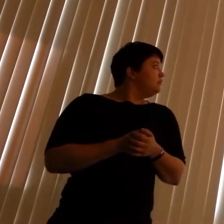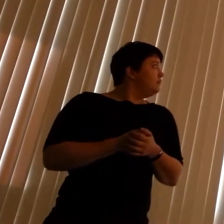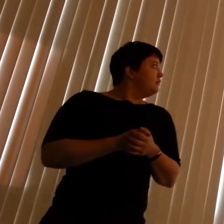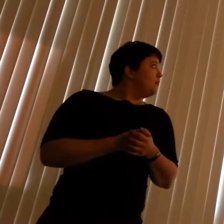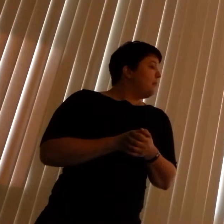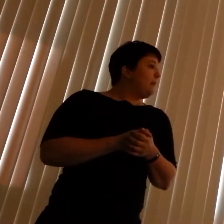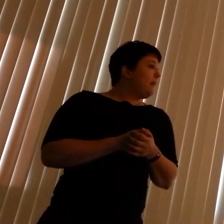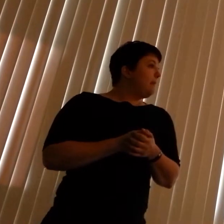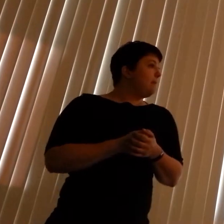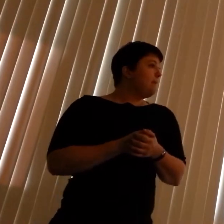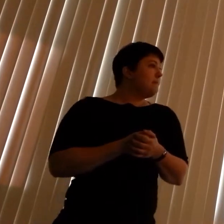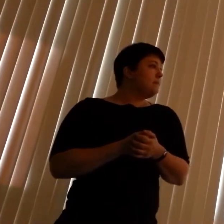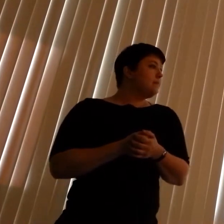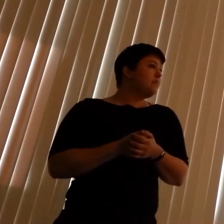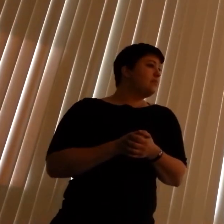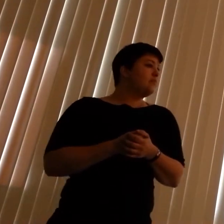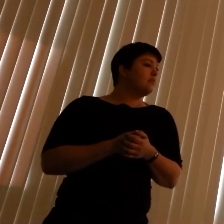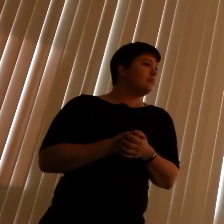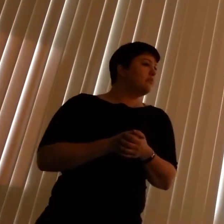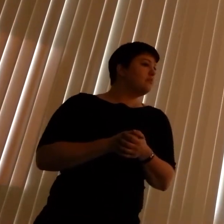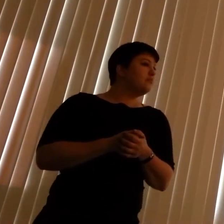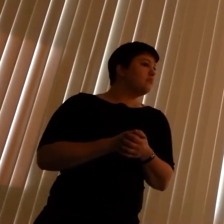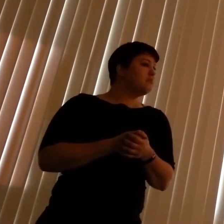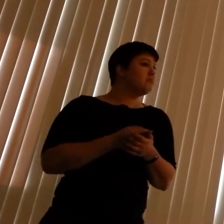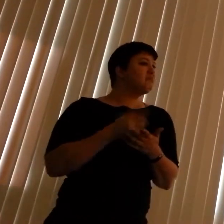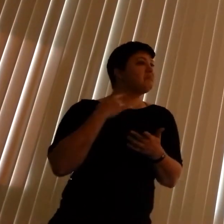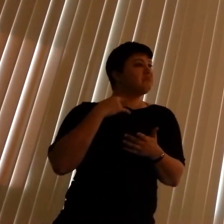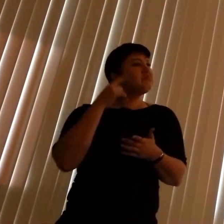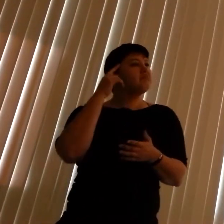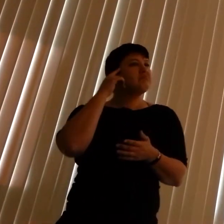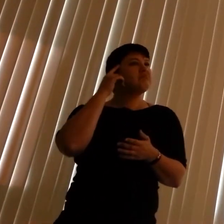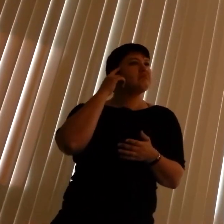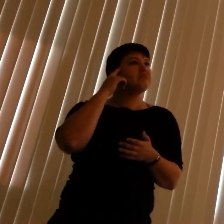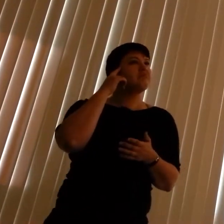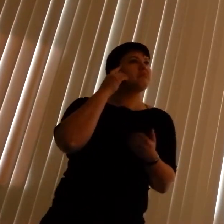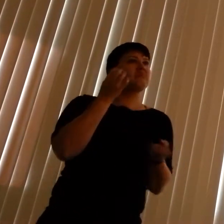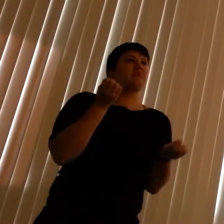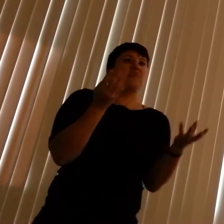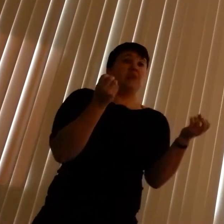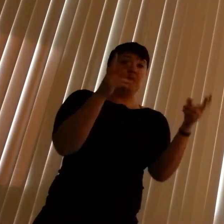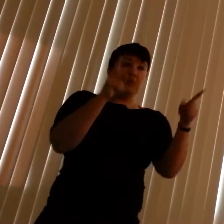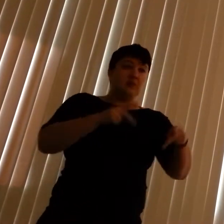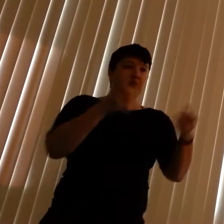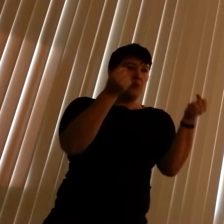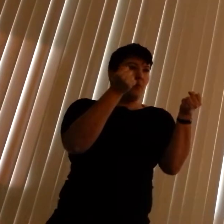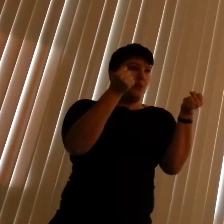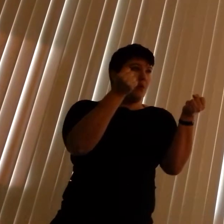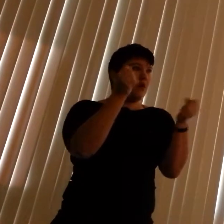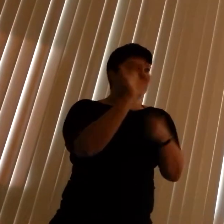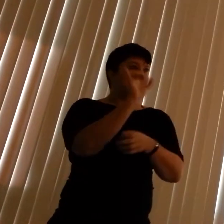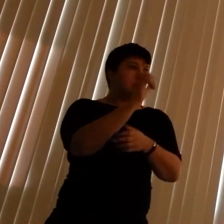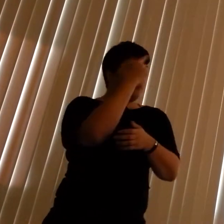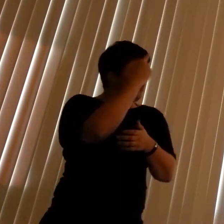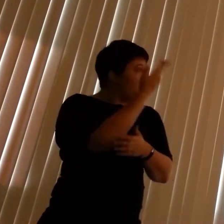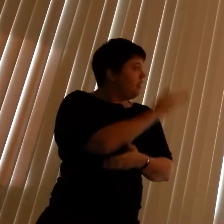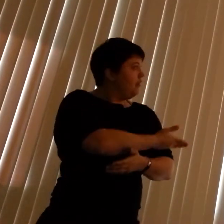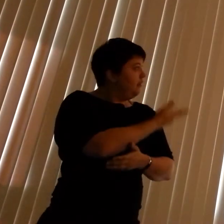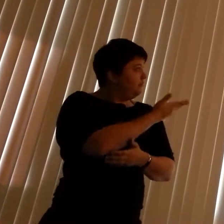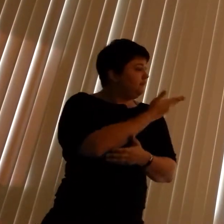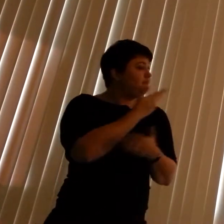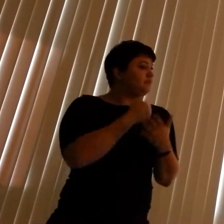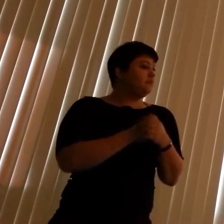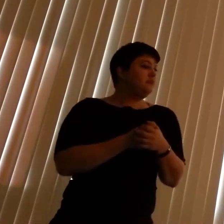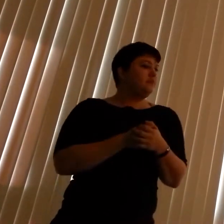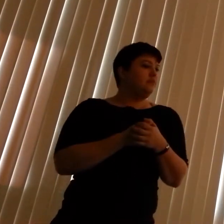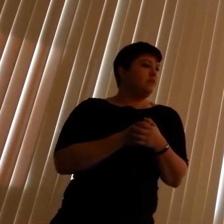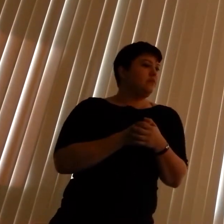I venture that many of us hold something like this. When we must decide